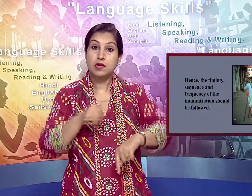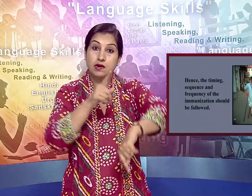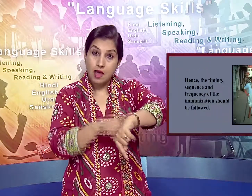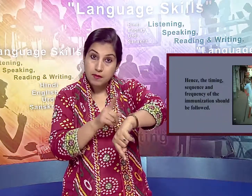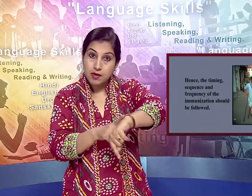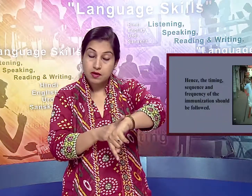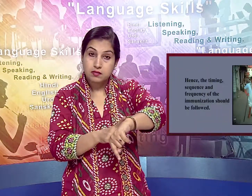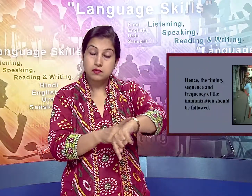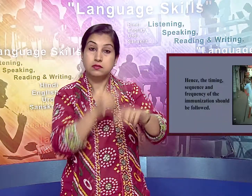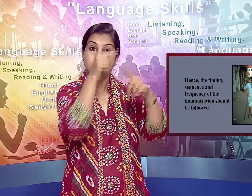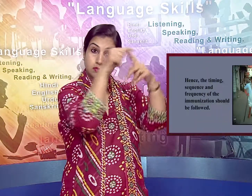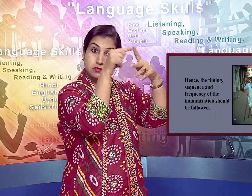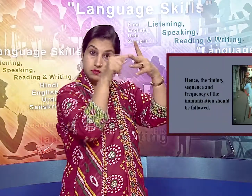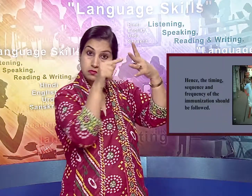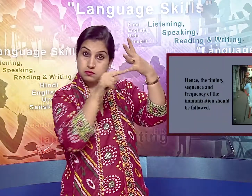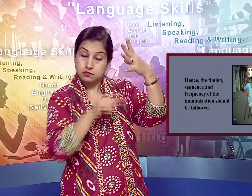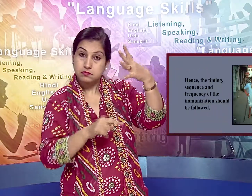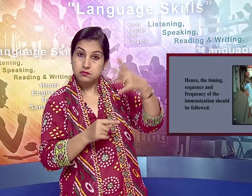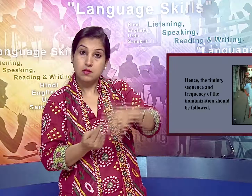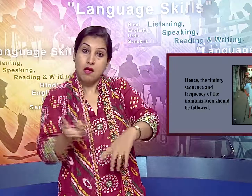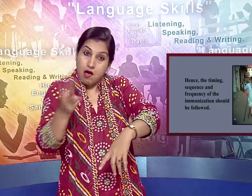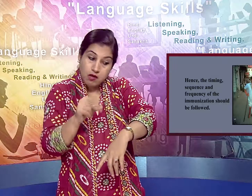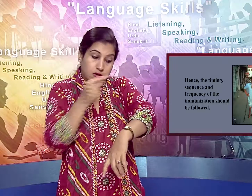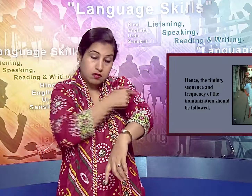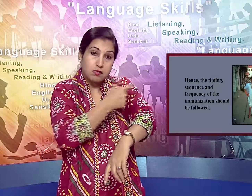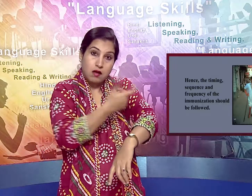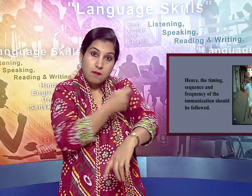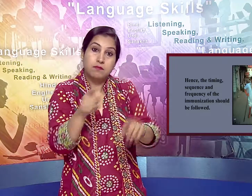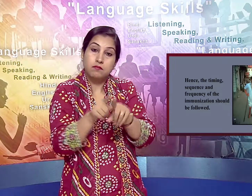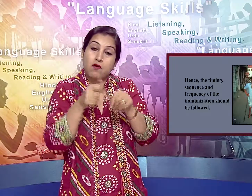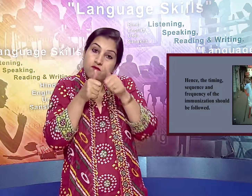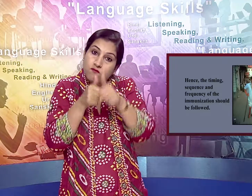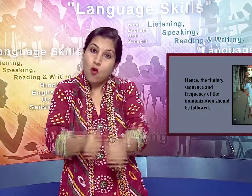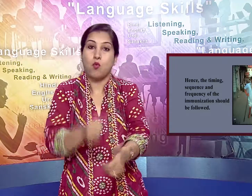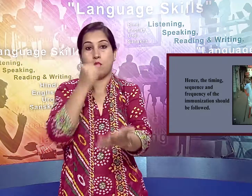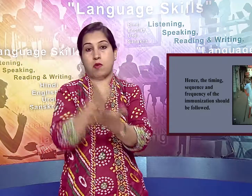Hence, the timing, sequence, and frequency of the immunization should be followed.